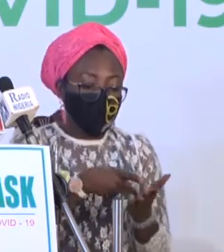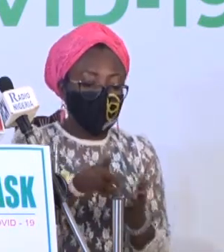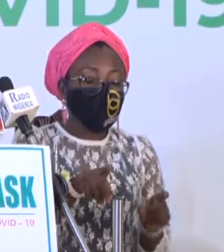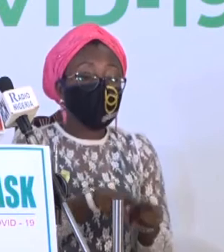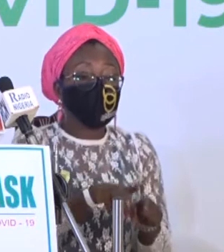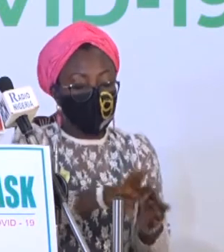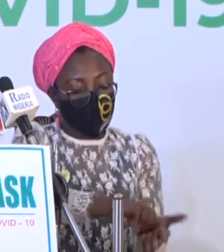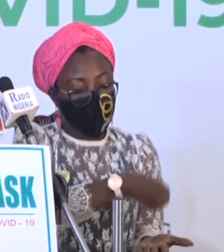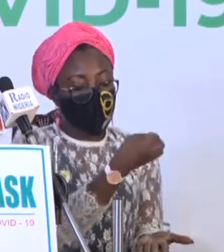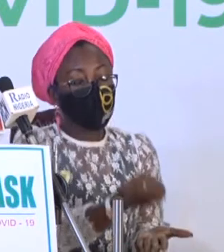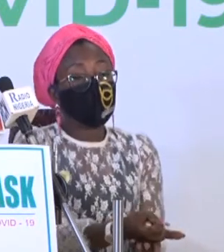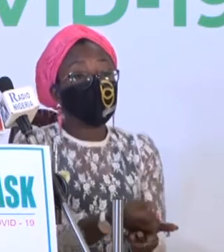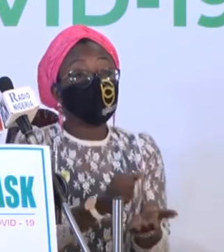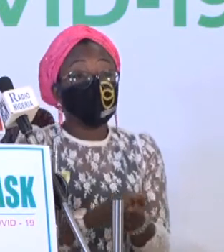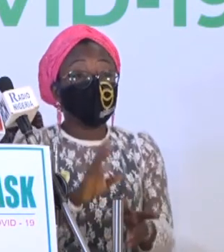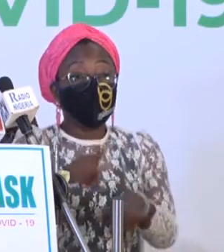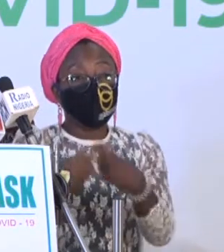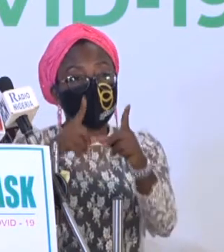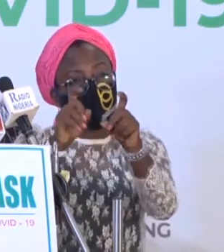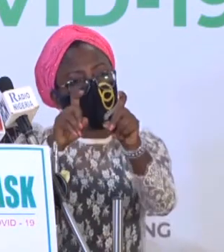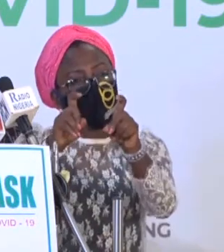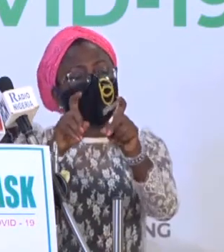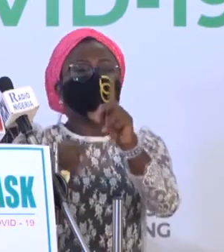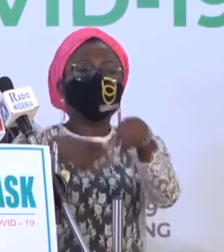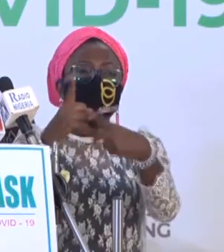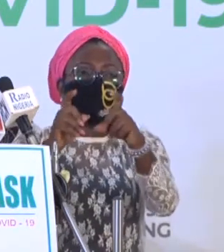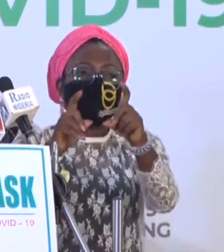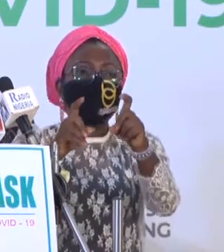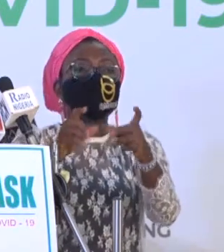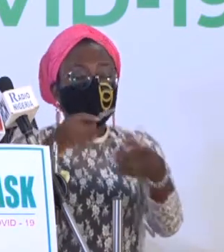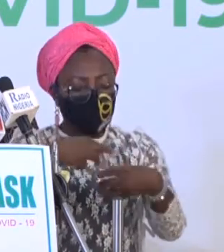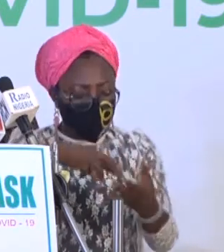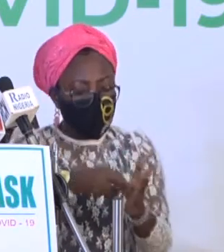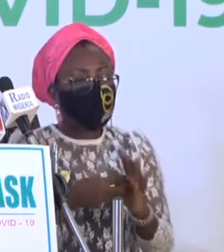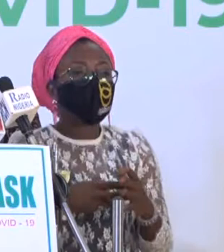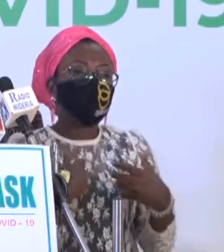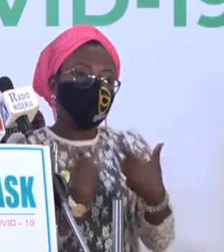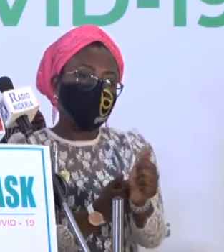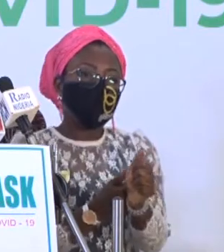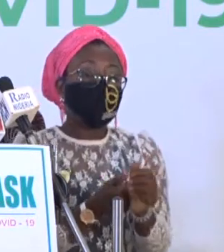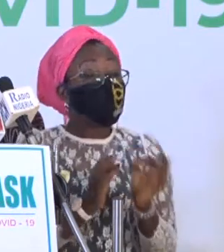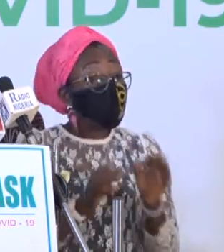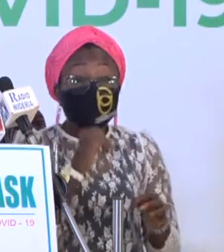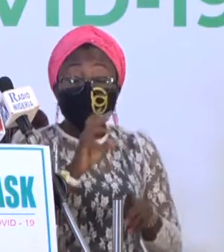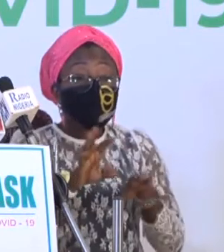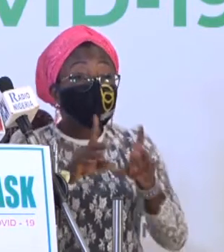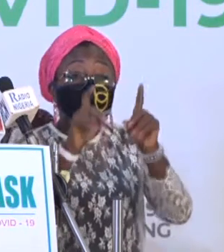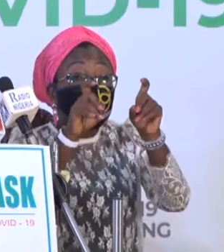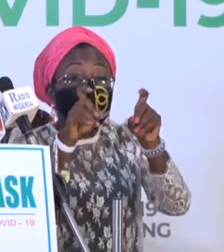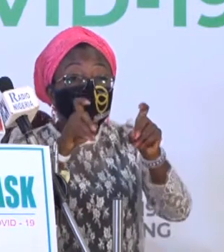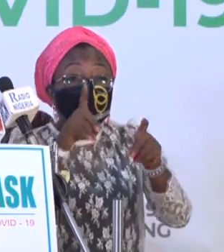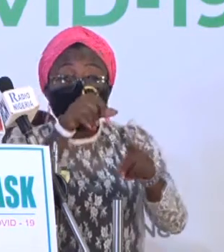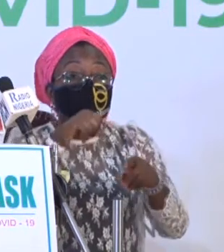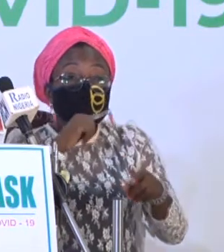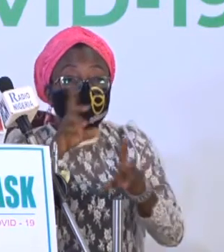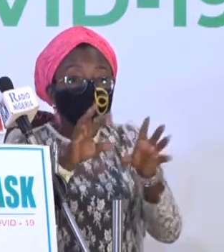that you will do the test. And if you do the test, it means you comply. If you don't do the test, it means you have violated the condition of